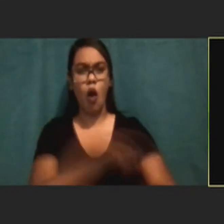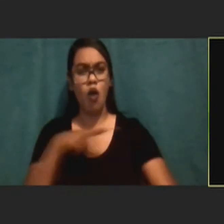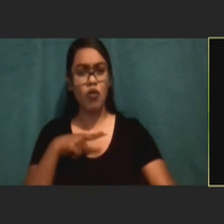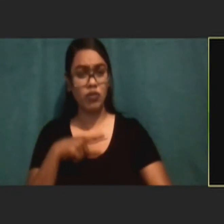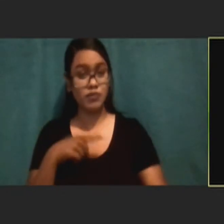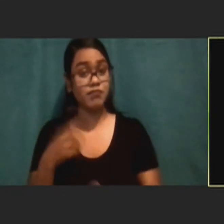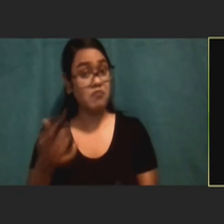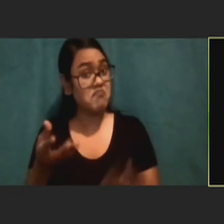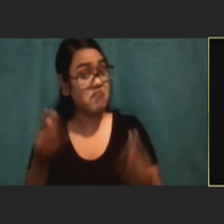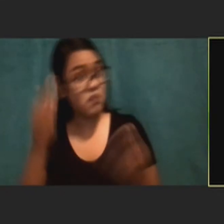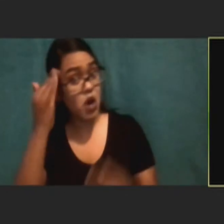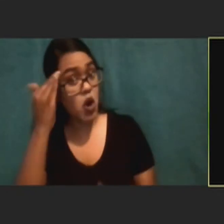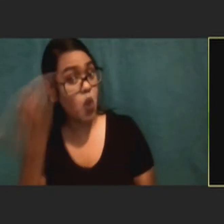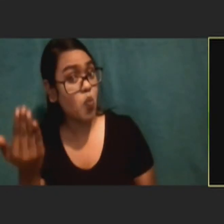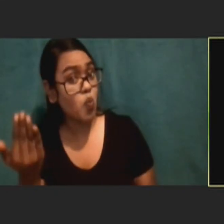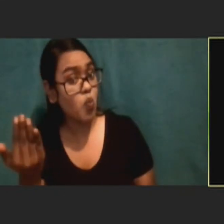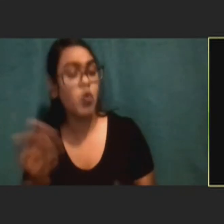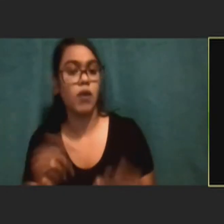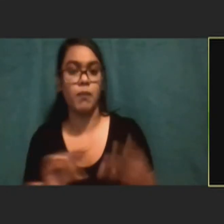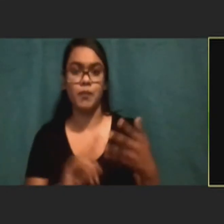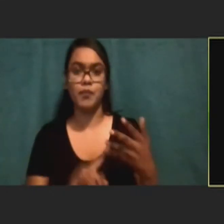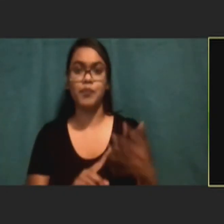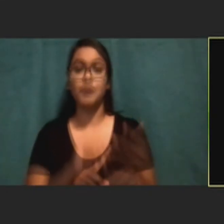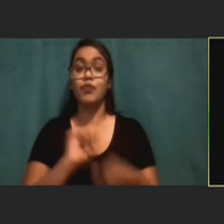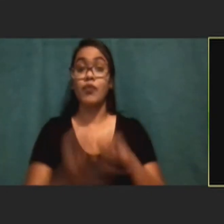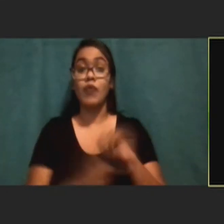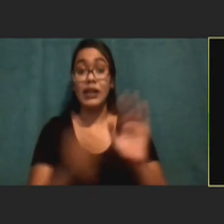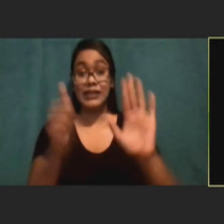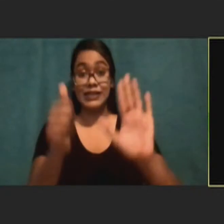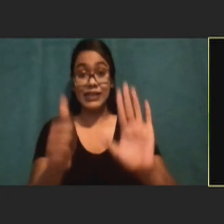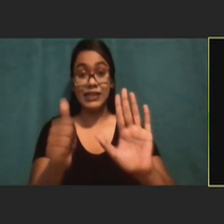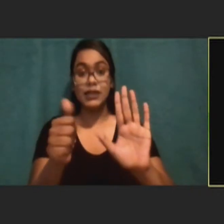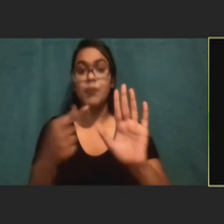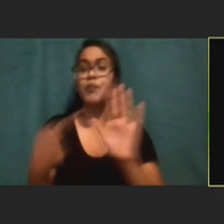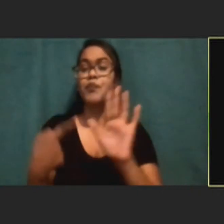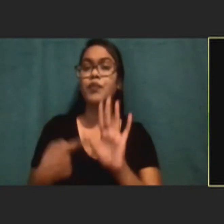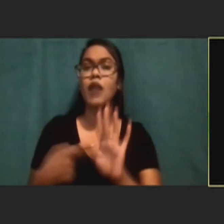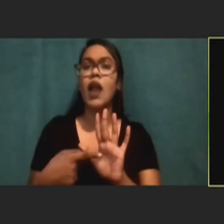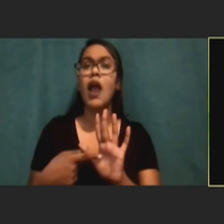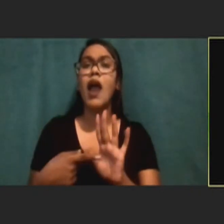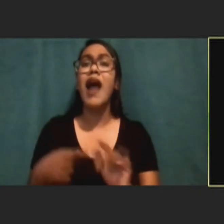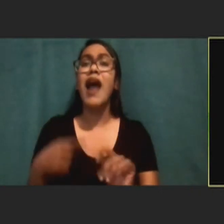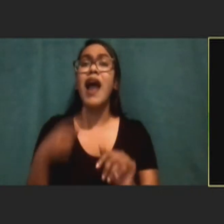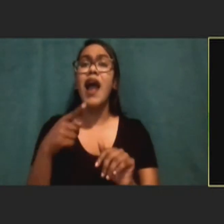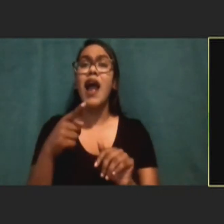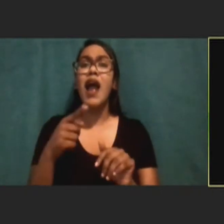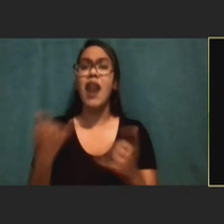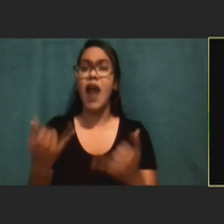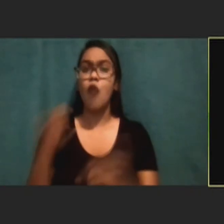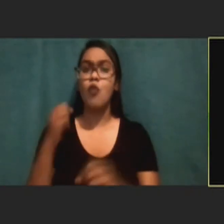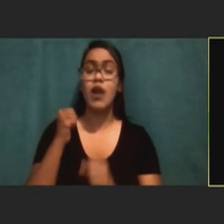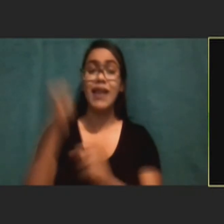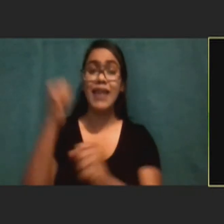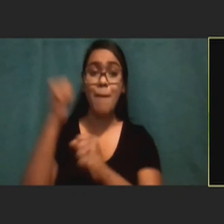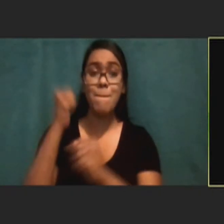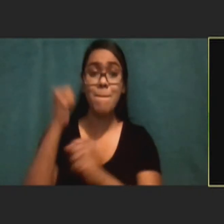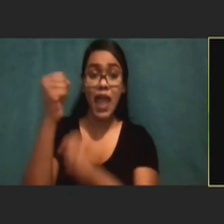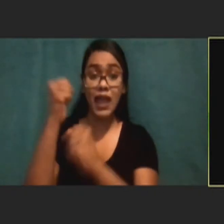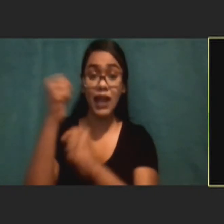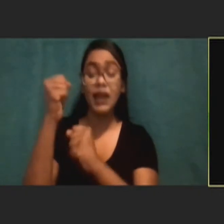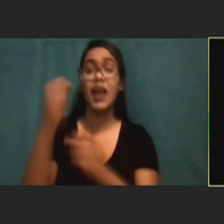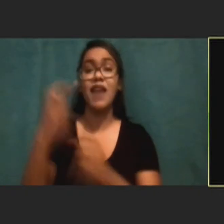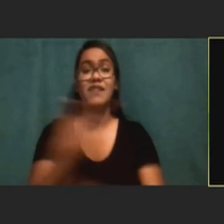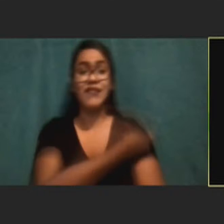if vaccination campaign messages by the department or the vaccination campaign messages by the department refers to the fourth